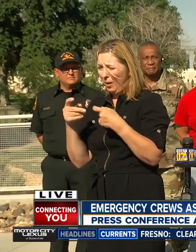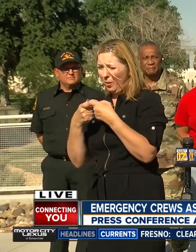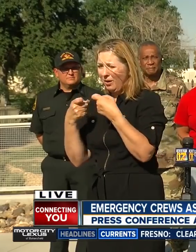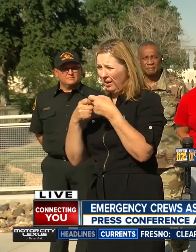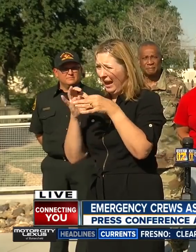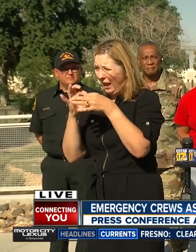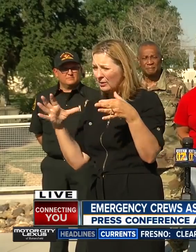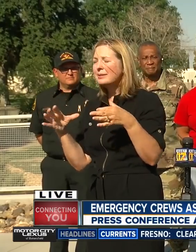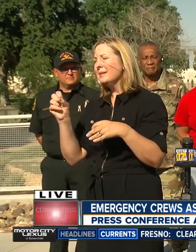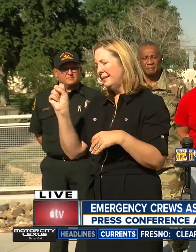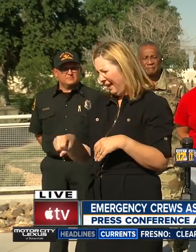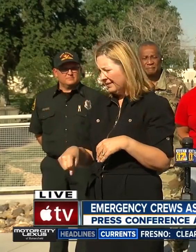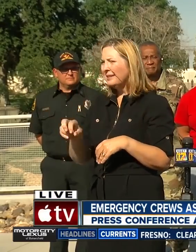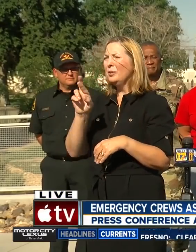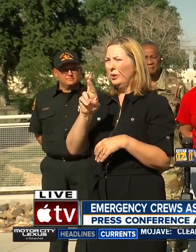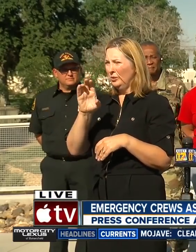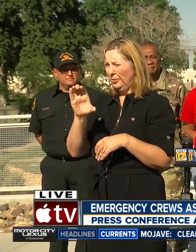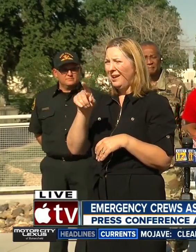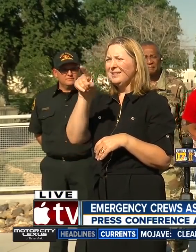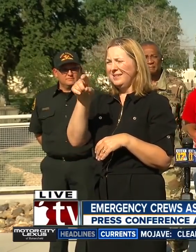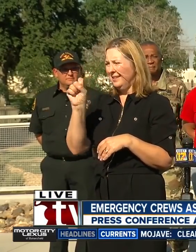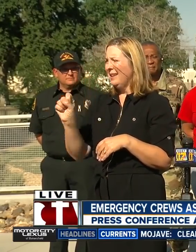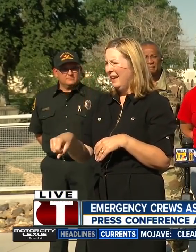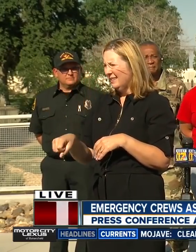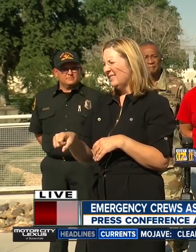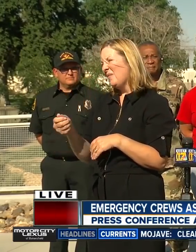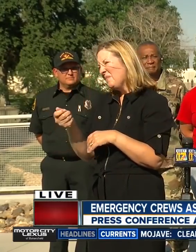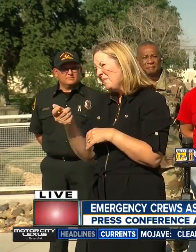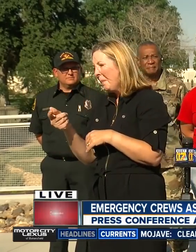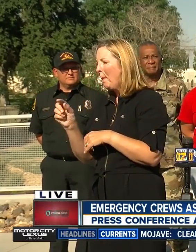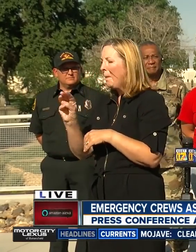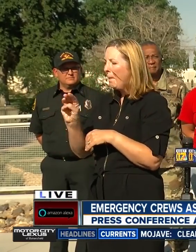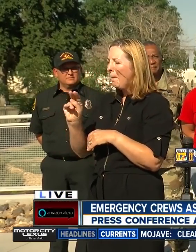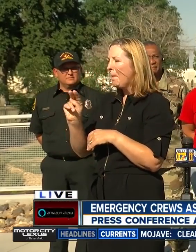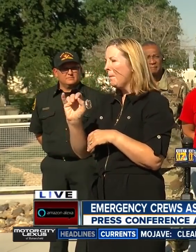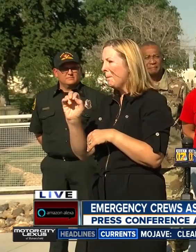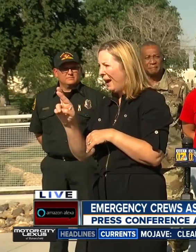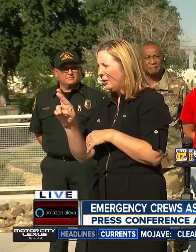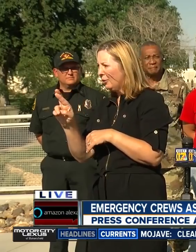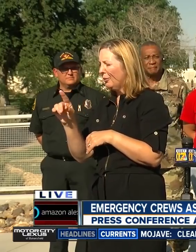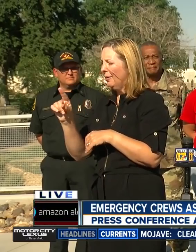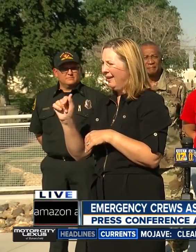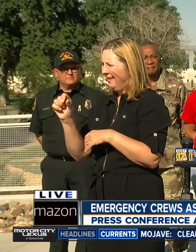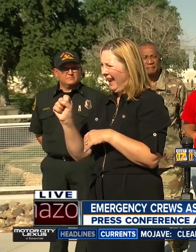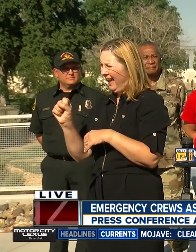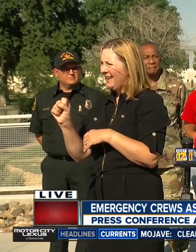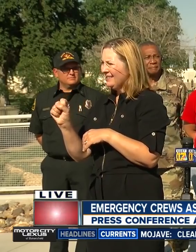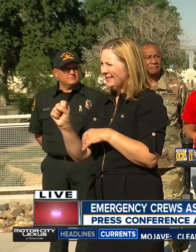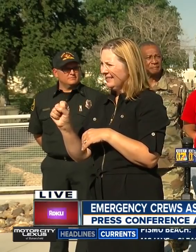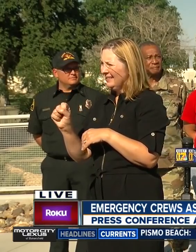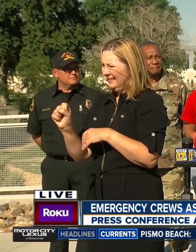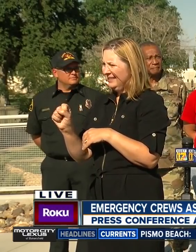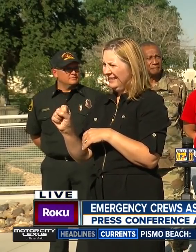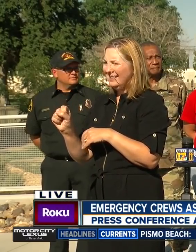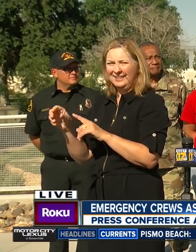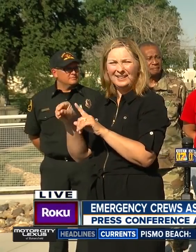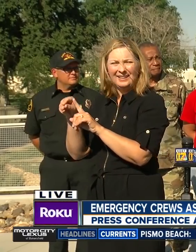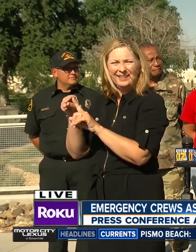was power outages, minor gas leaks, water leaks. I believe we're... What's the number?